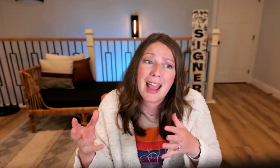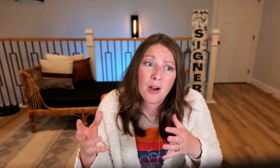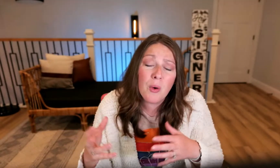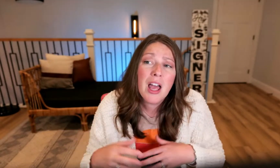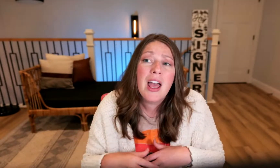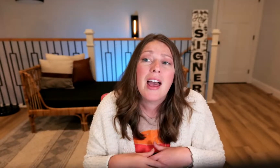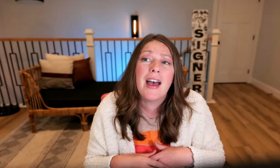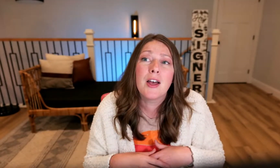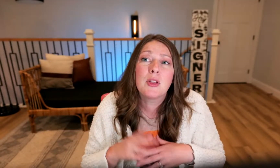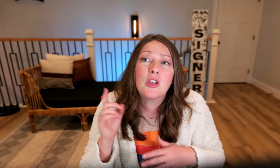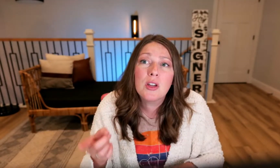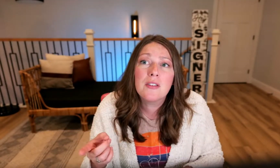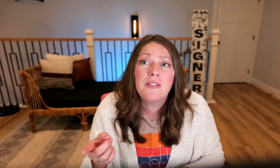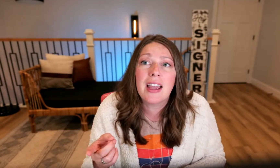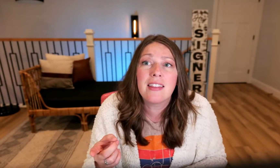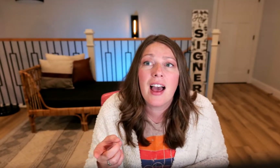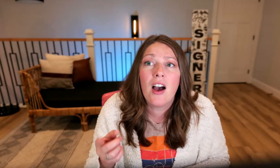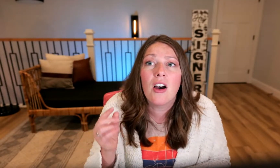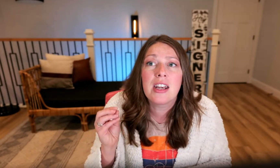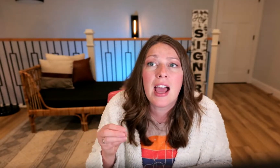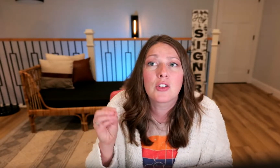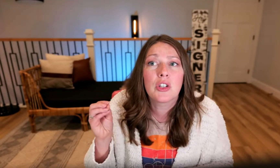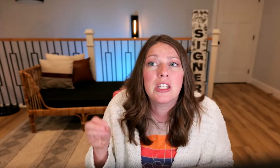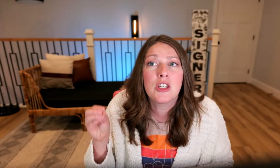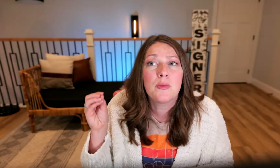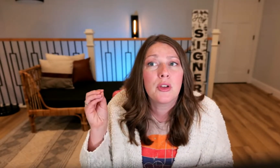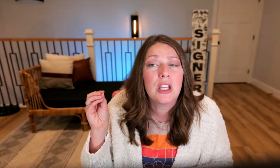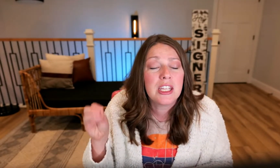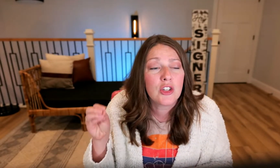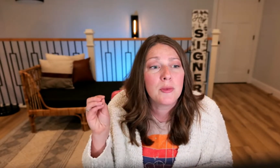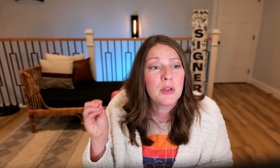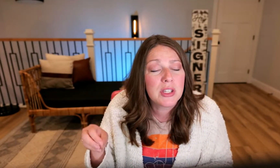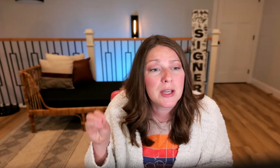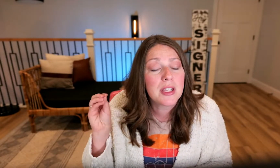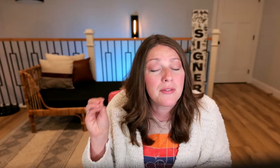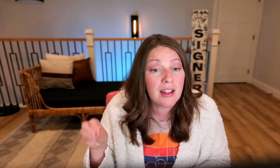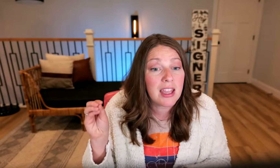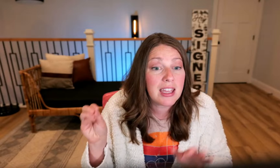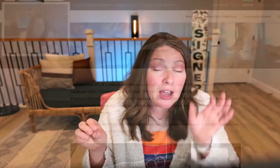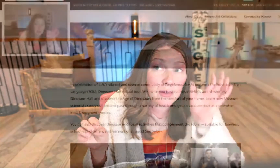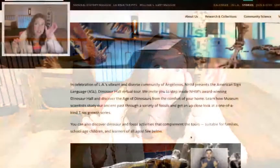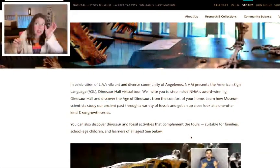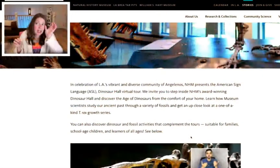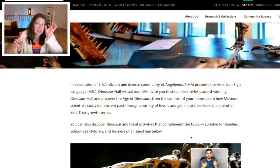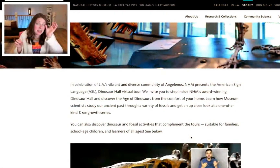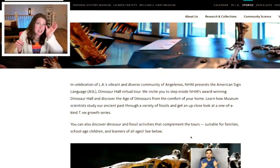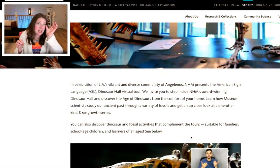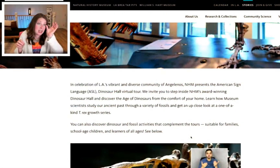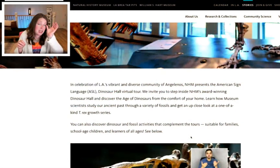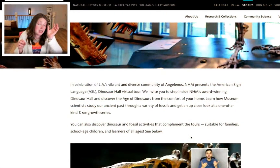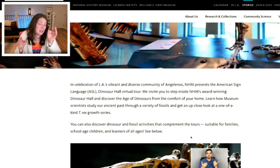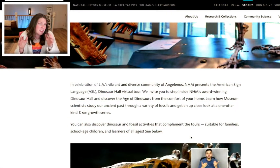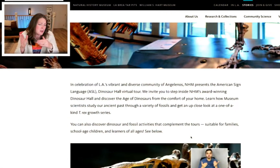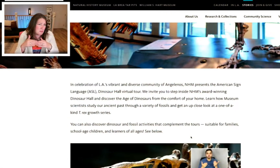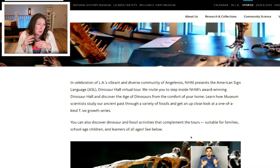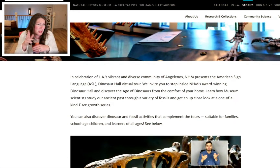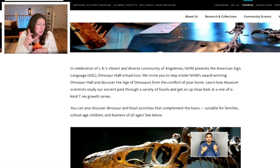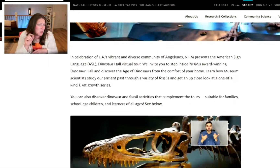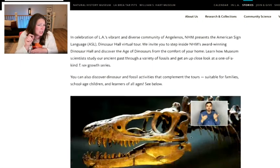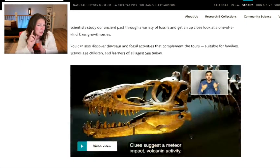Now, you can find that on Natural History Museums of LA County, and it is more than 20